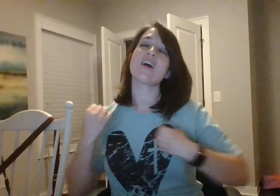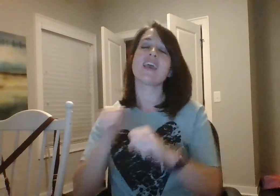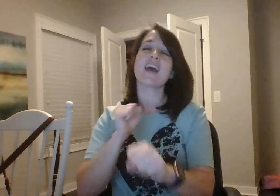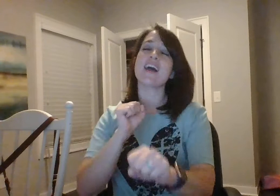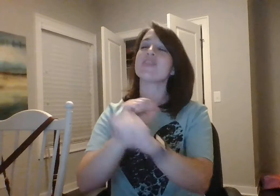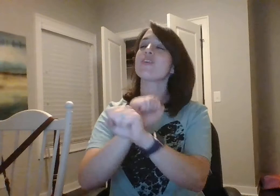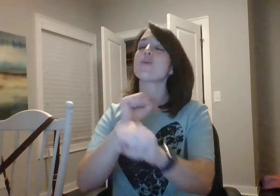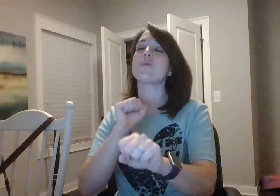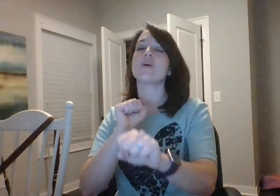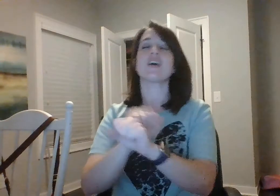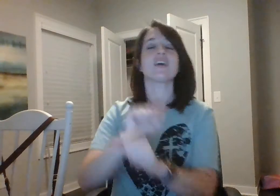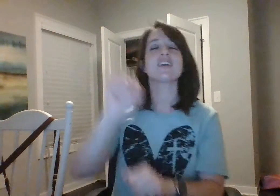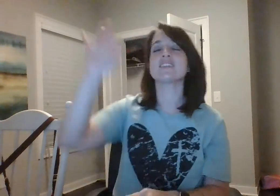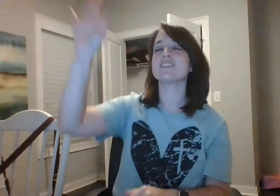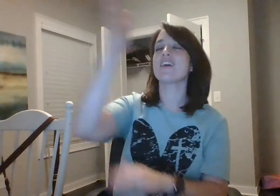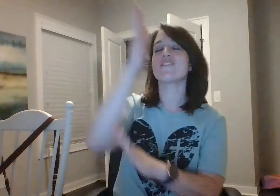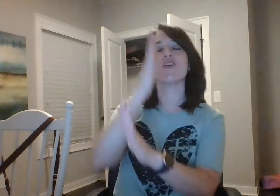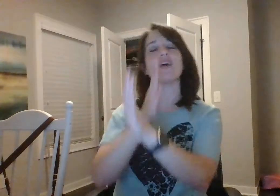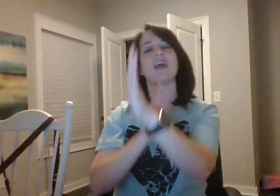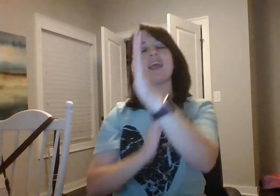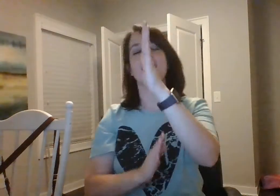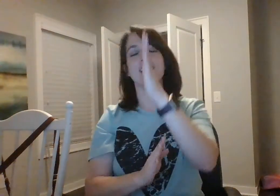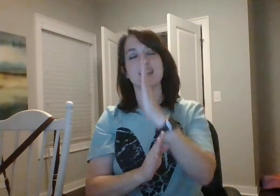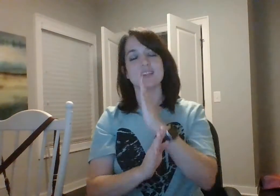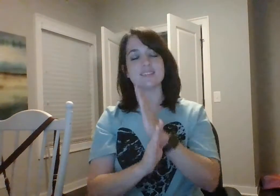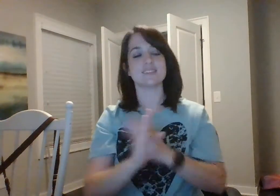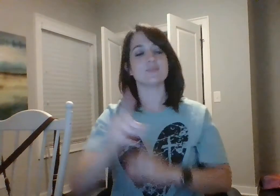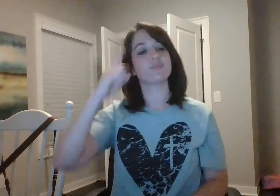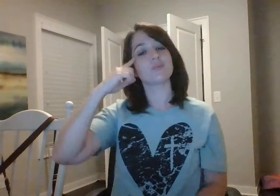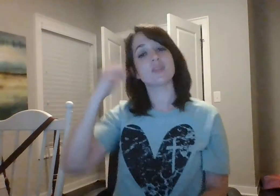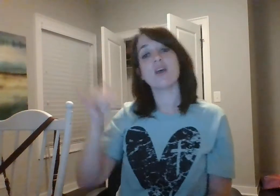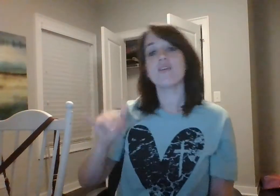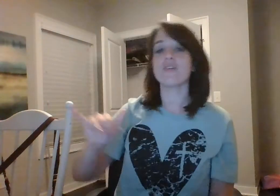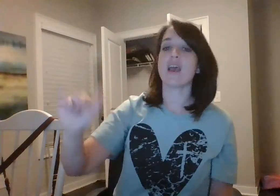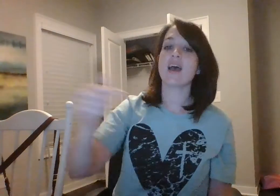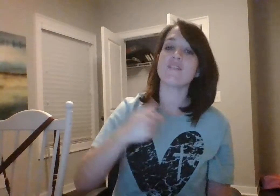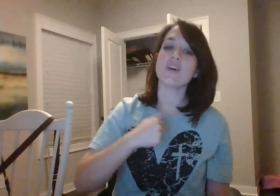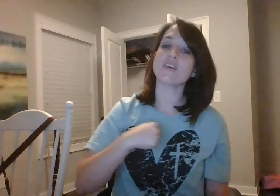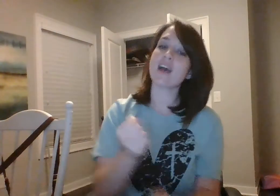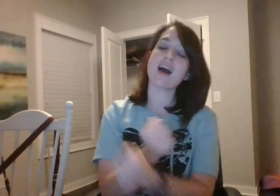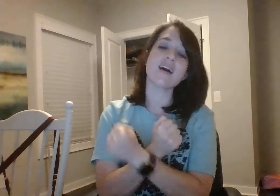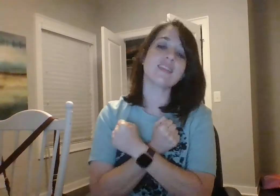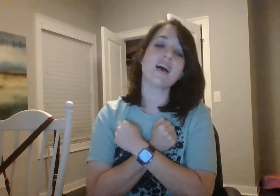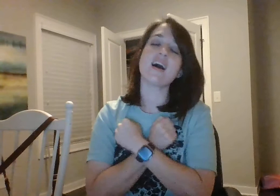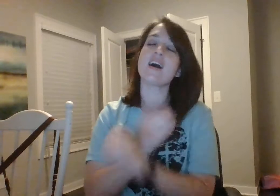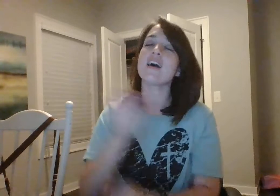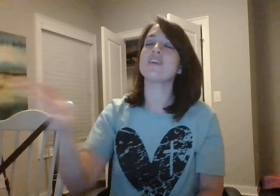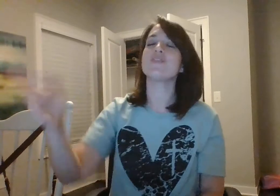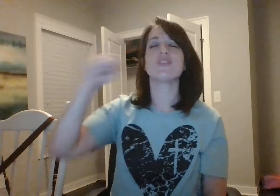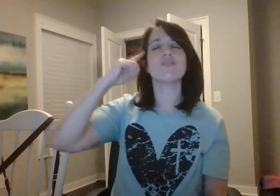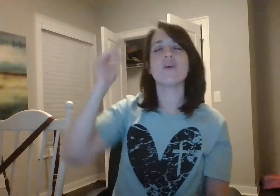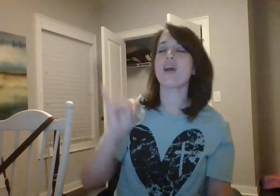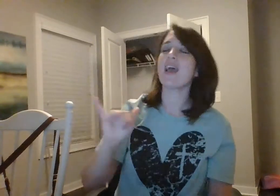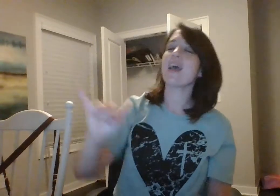at the work of your hand. Never alone you forever